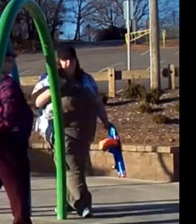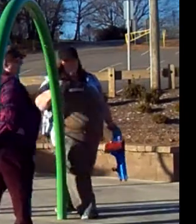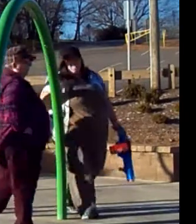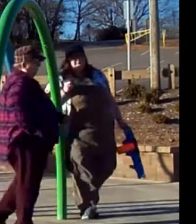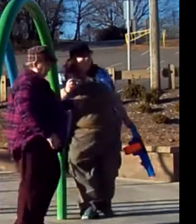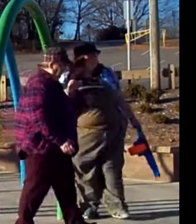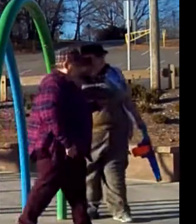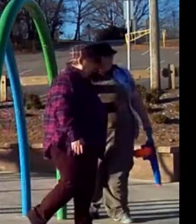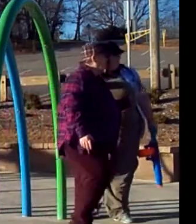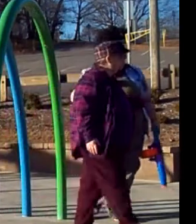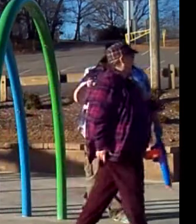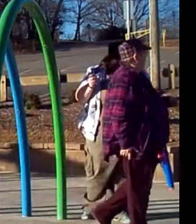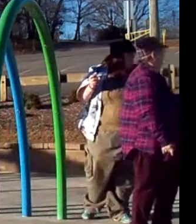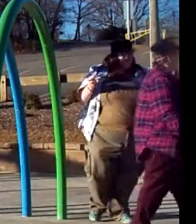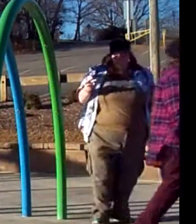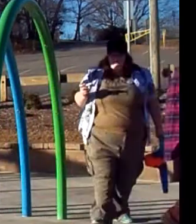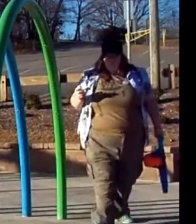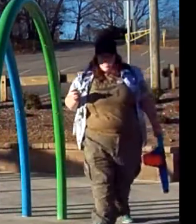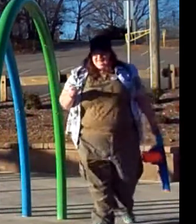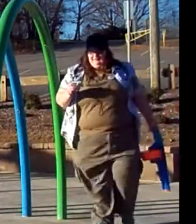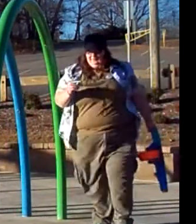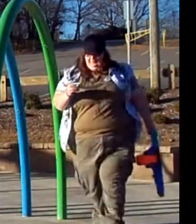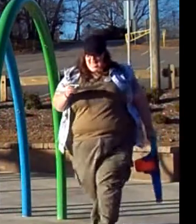I don't know. I think it's a crab. Oh.